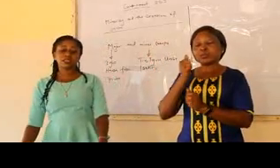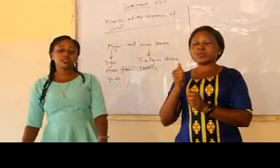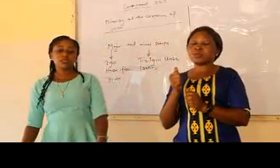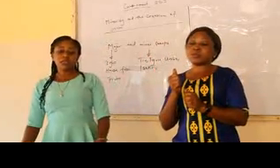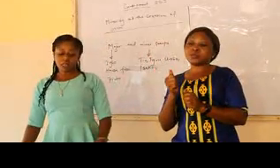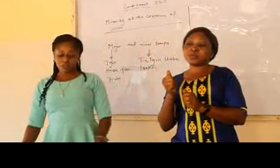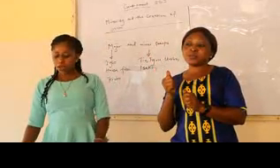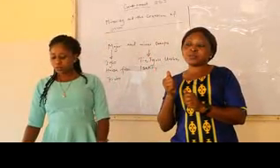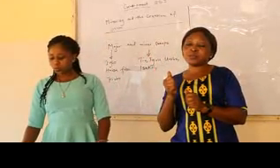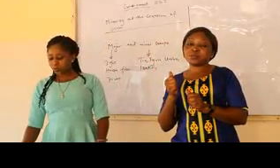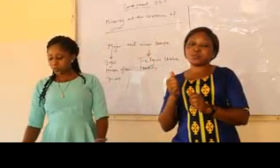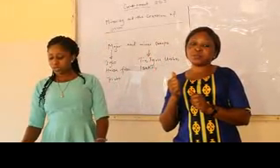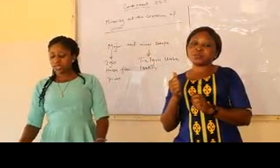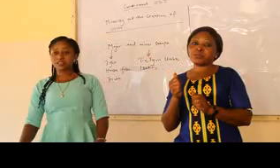marginalized?